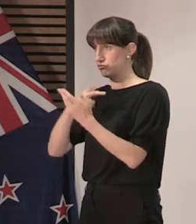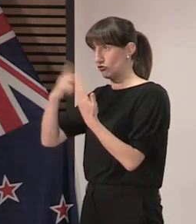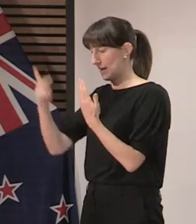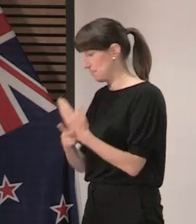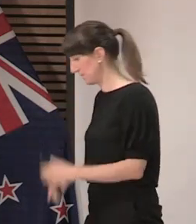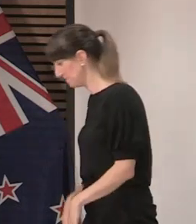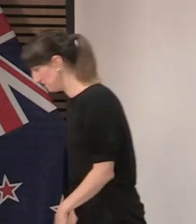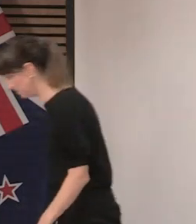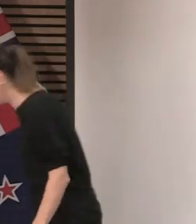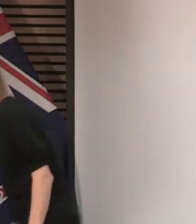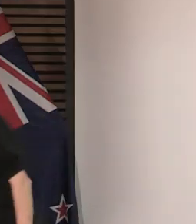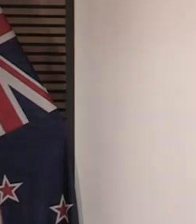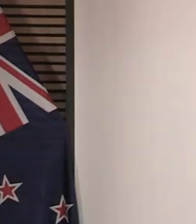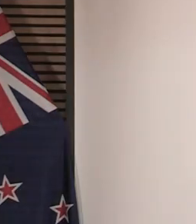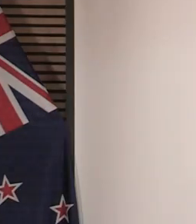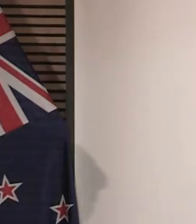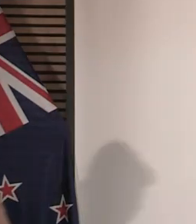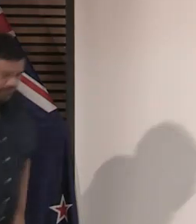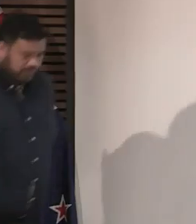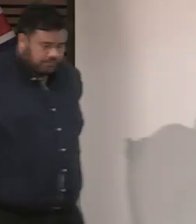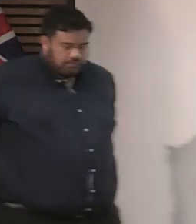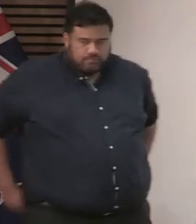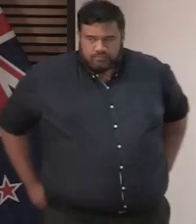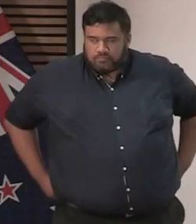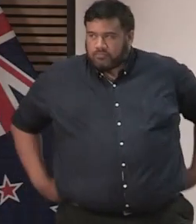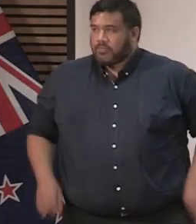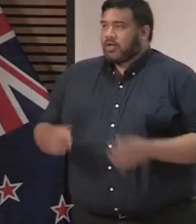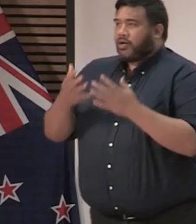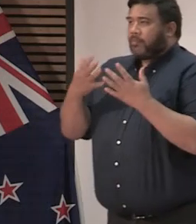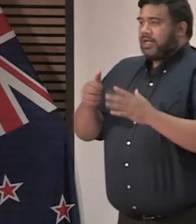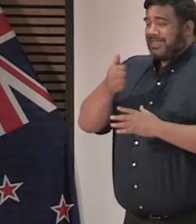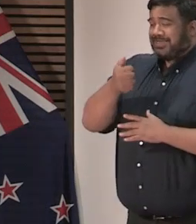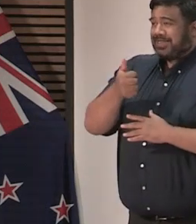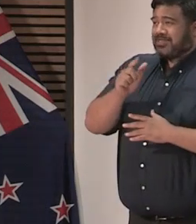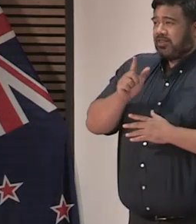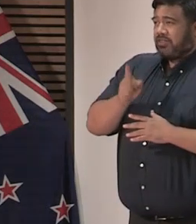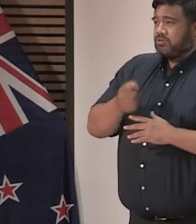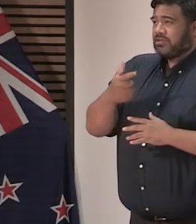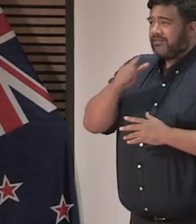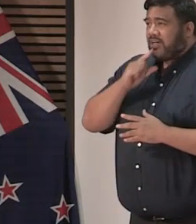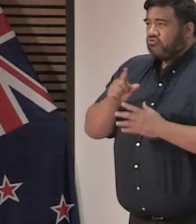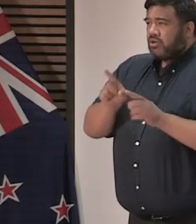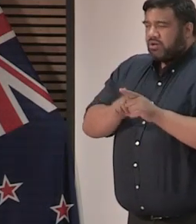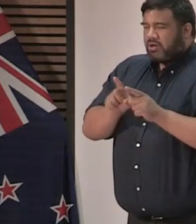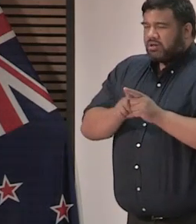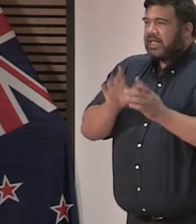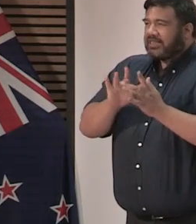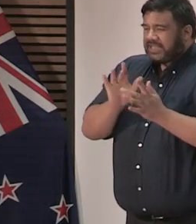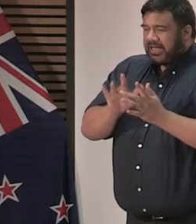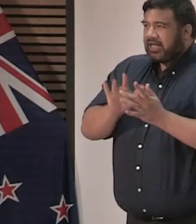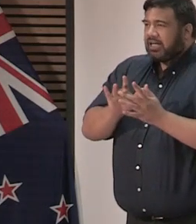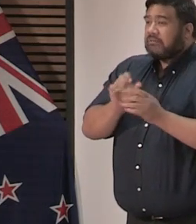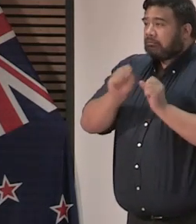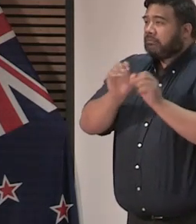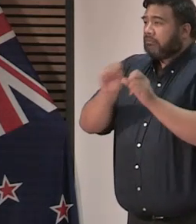to households. Initially, those are being prioritised to schools that have students doing NCEA in deciles 1